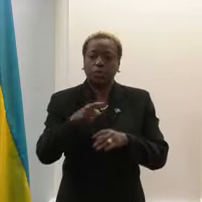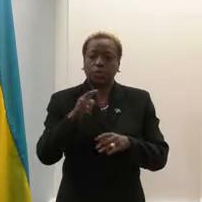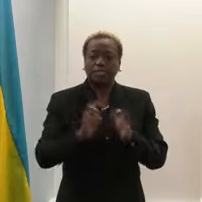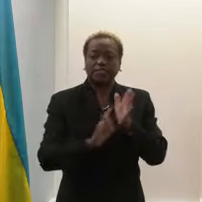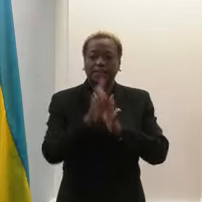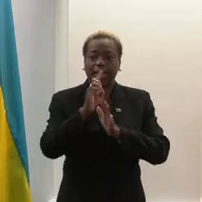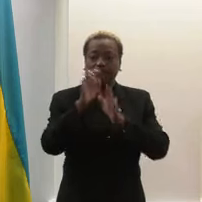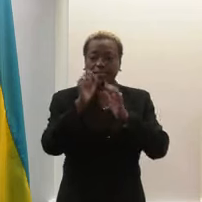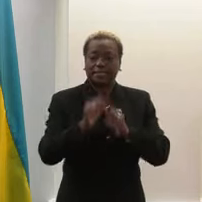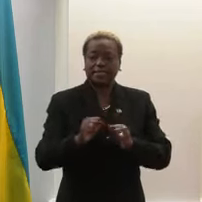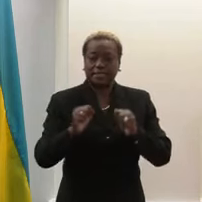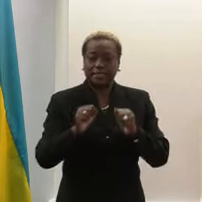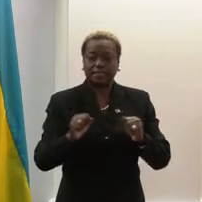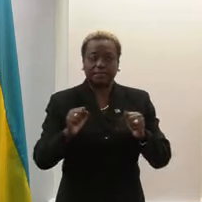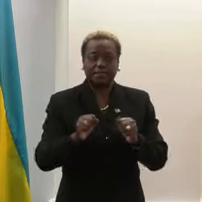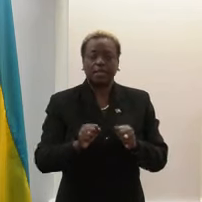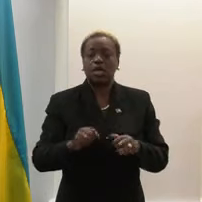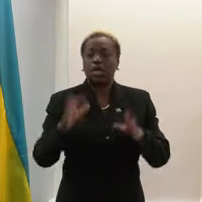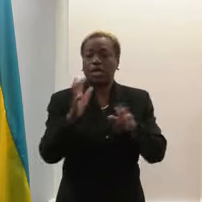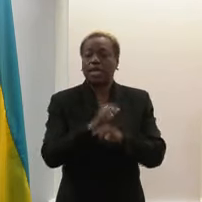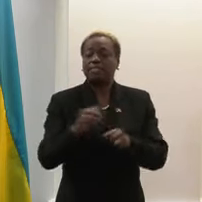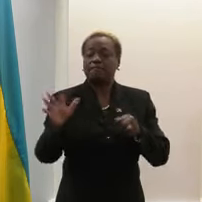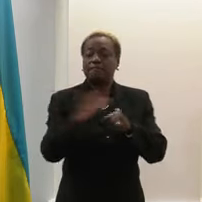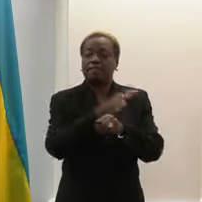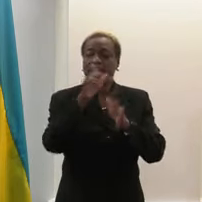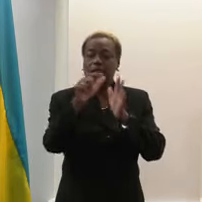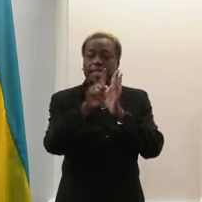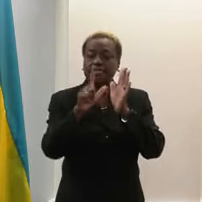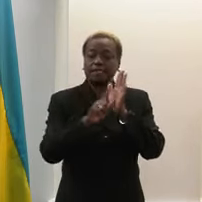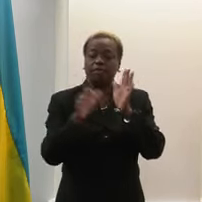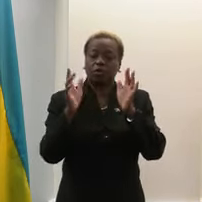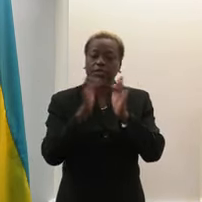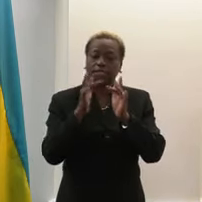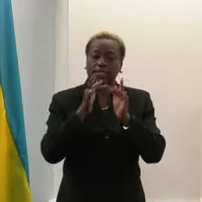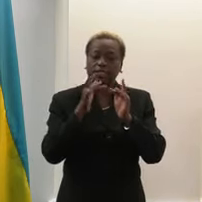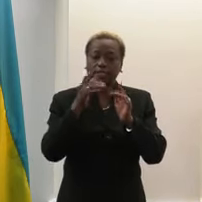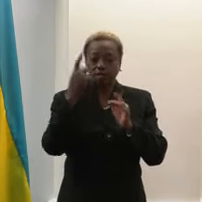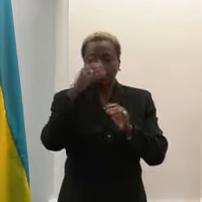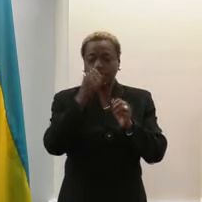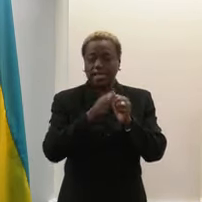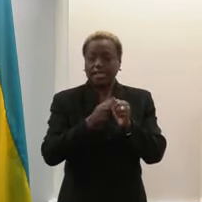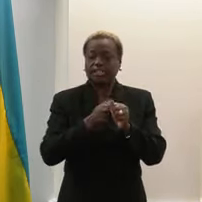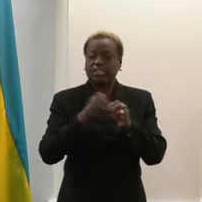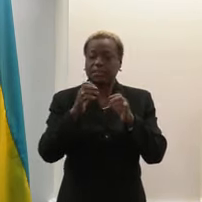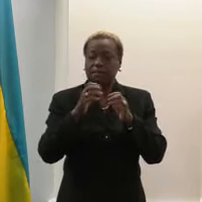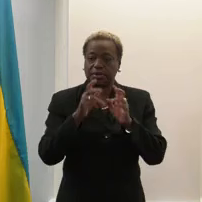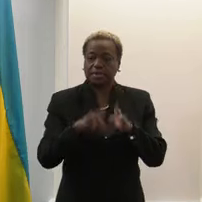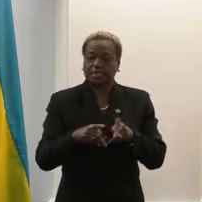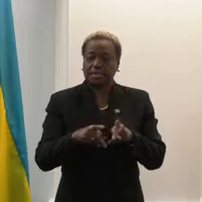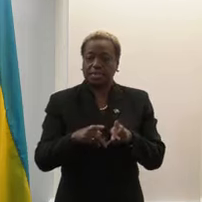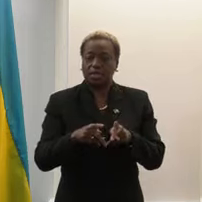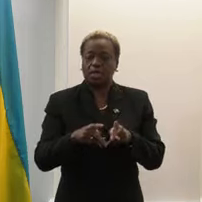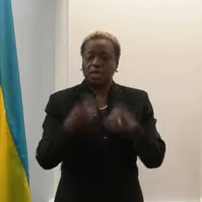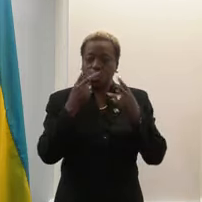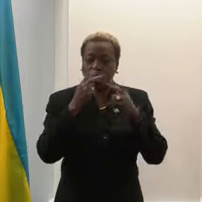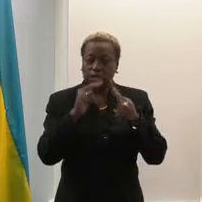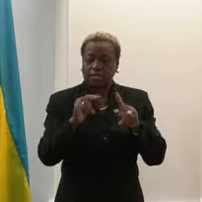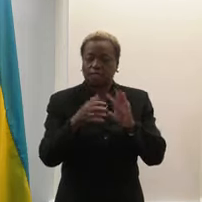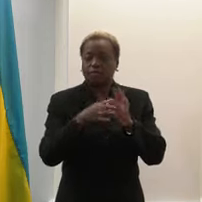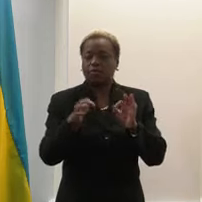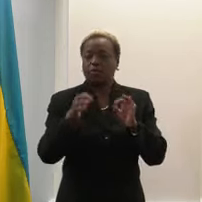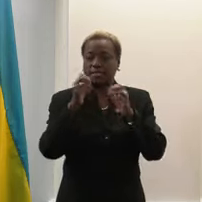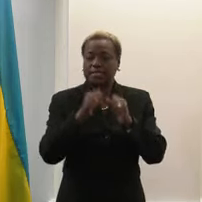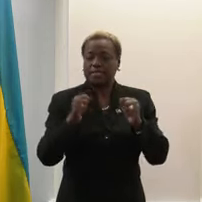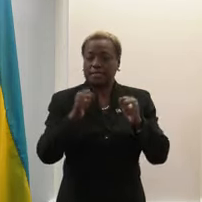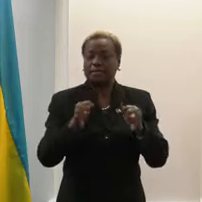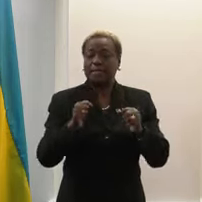we get the full list of contacts for each case, monitor them for symptoms, and if they actually become symptomatic, we go